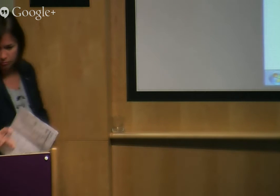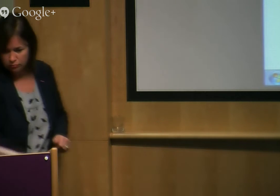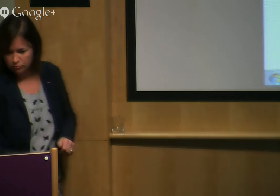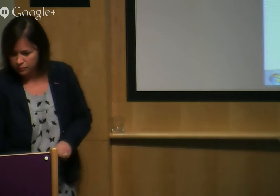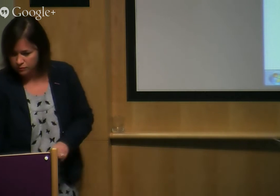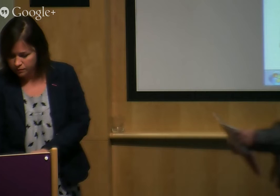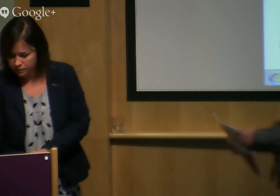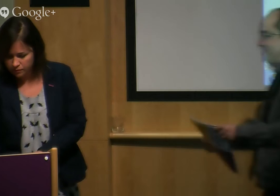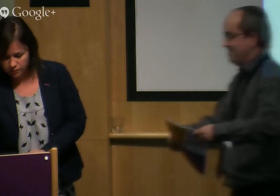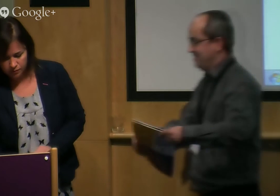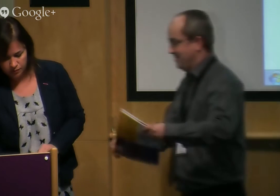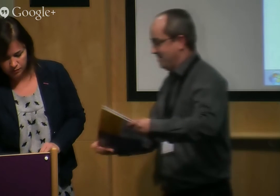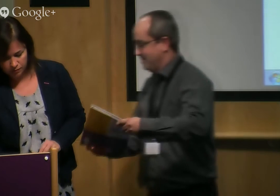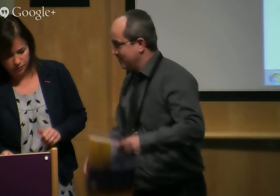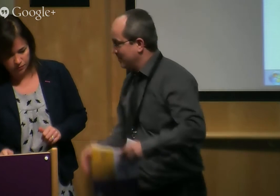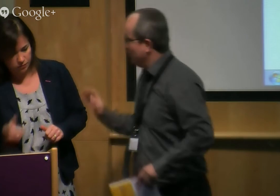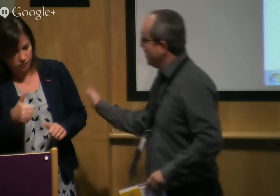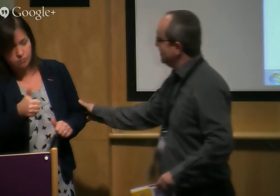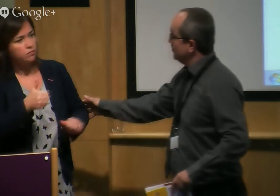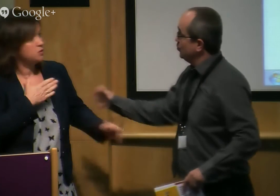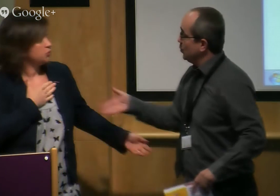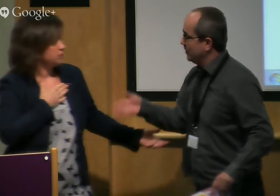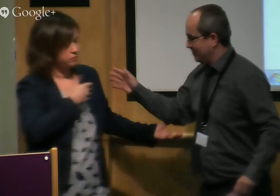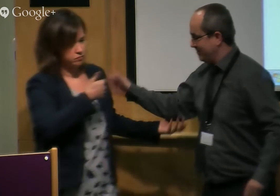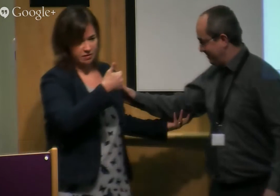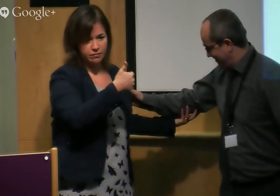get where we want to be long term.